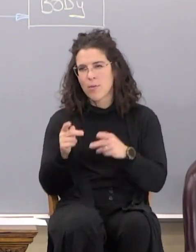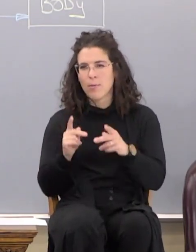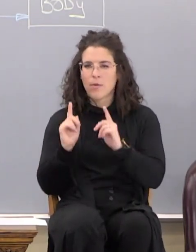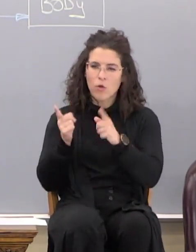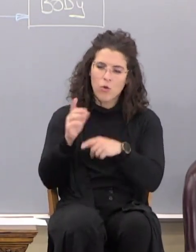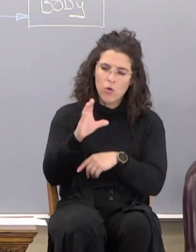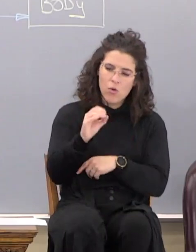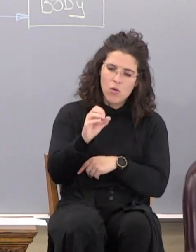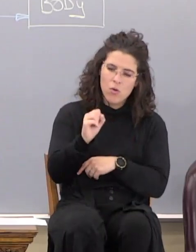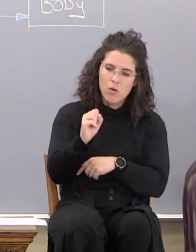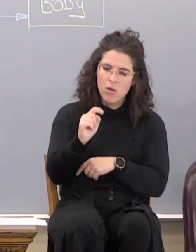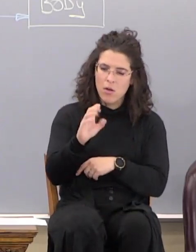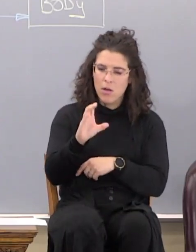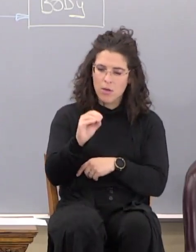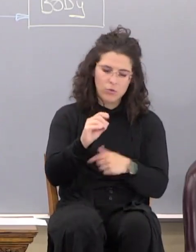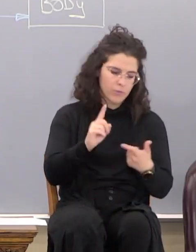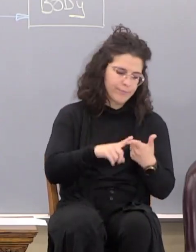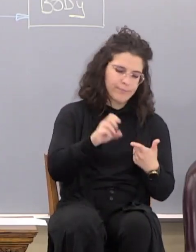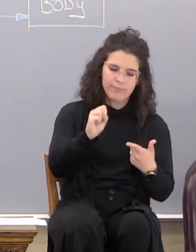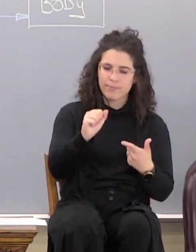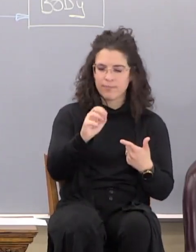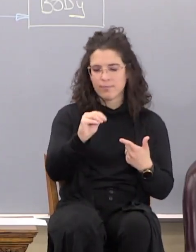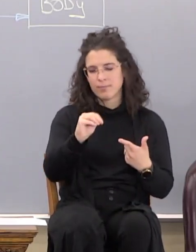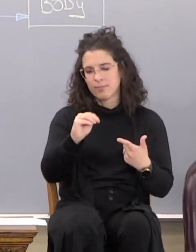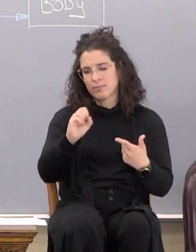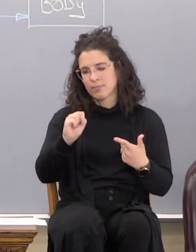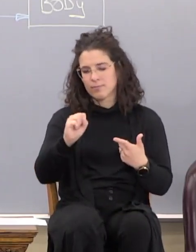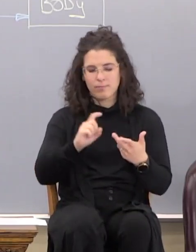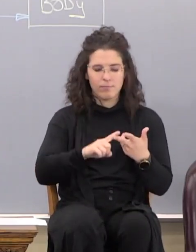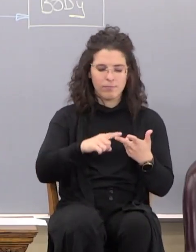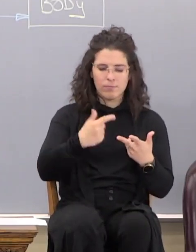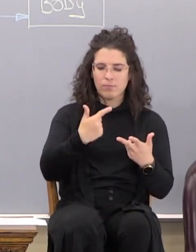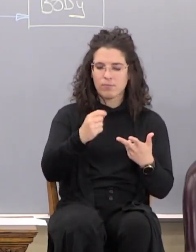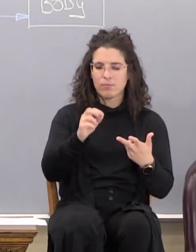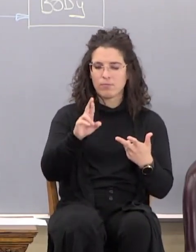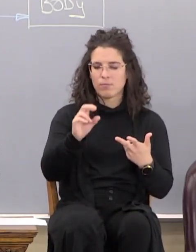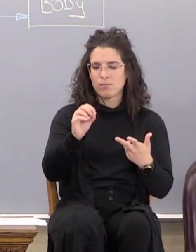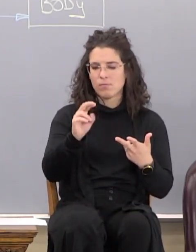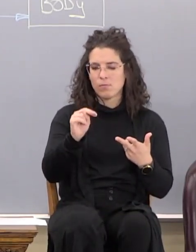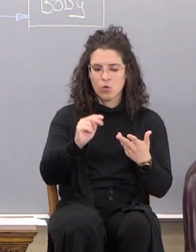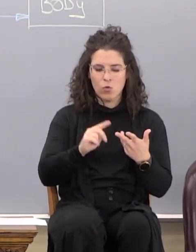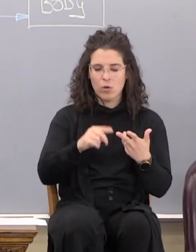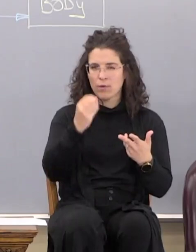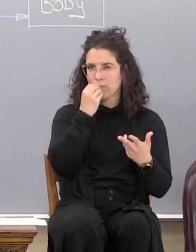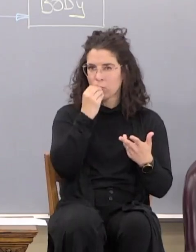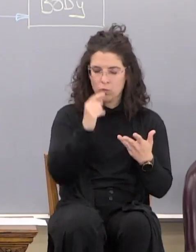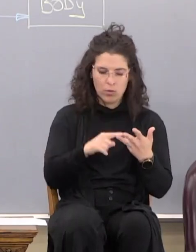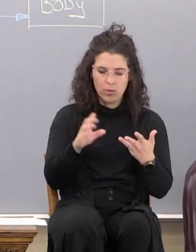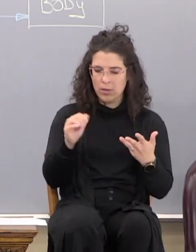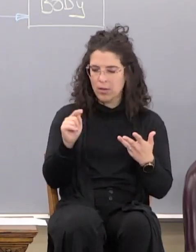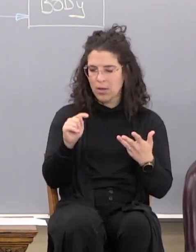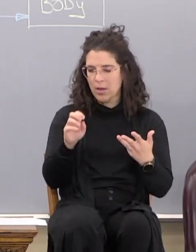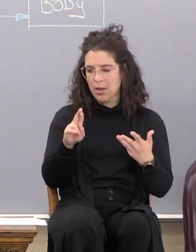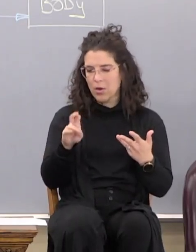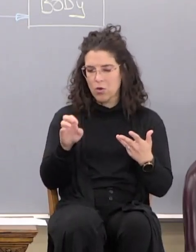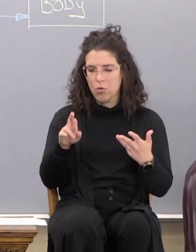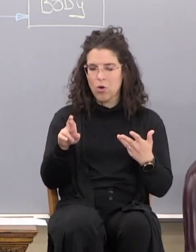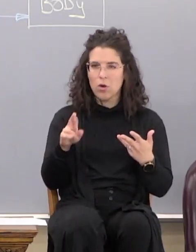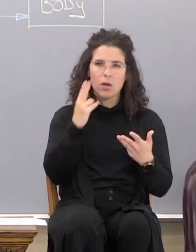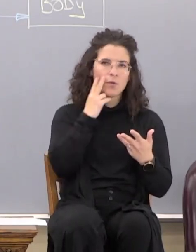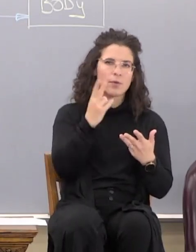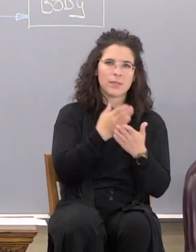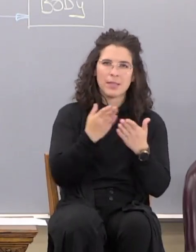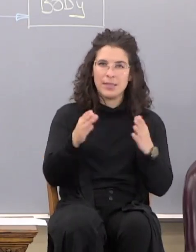Costco, we've been to Sam's, we've been to Gordon Food, we're going to the caterer. I mean, this has been, if you see